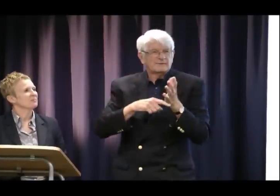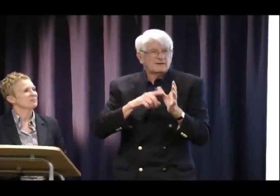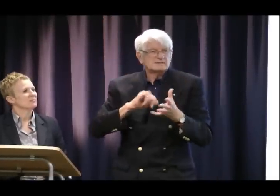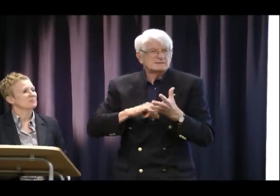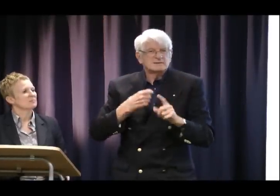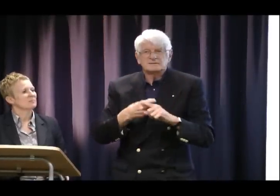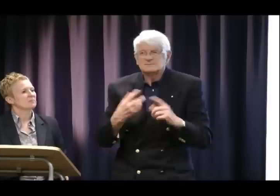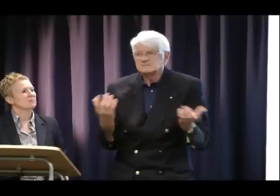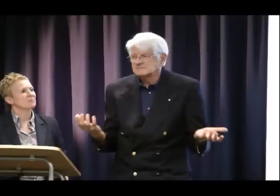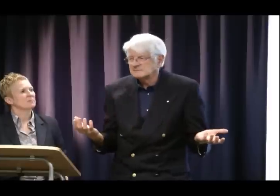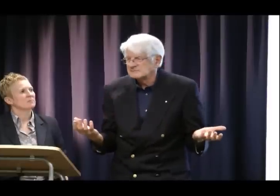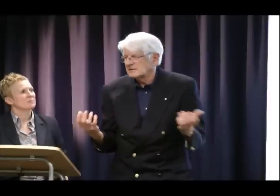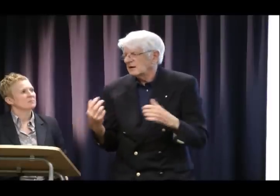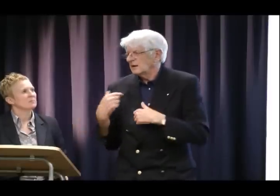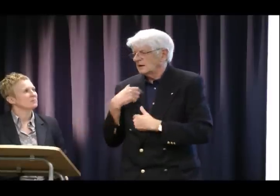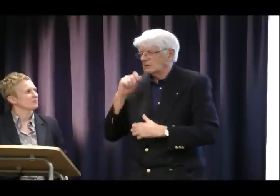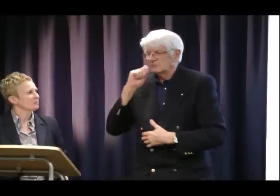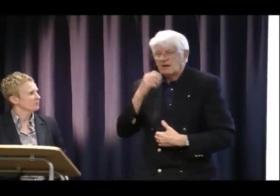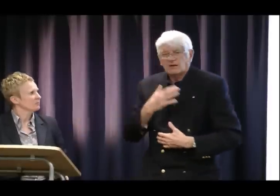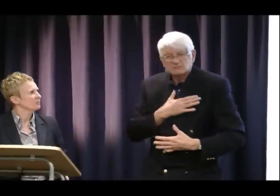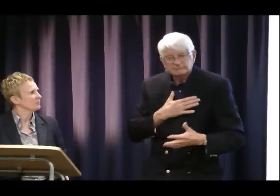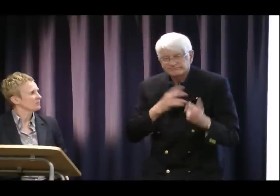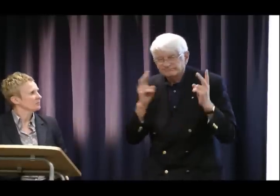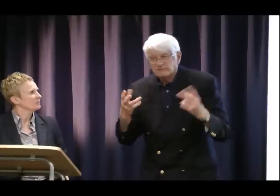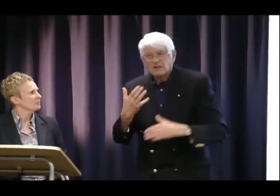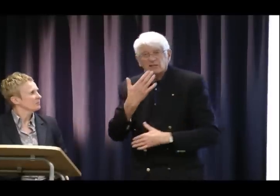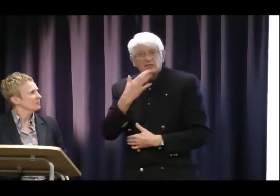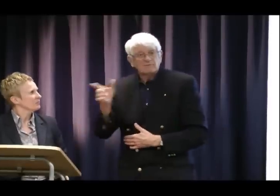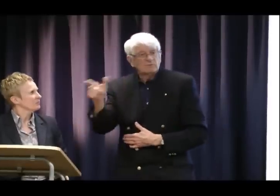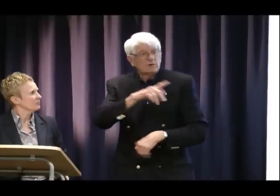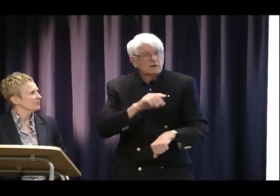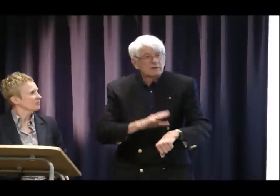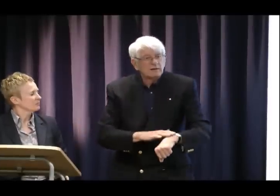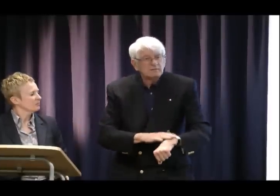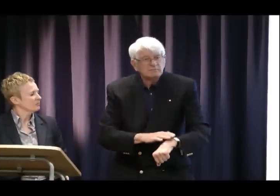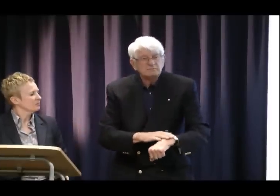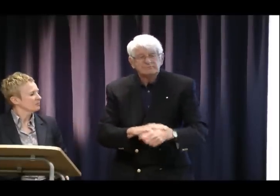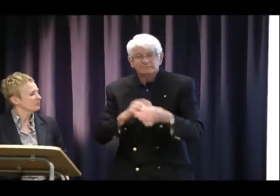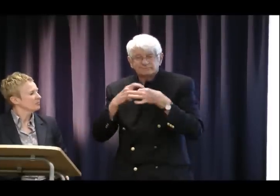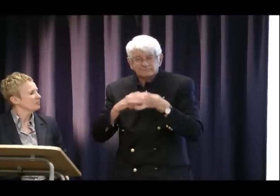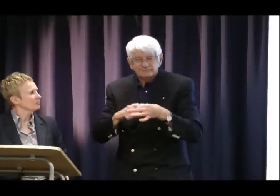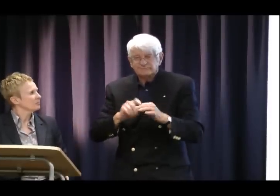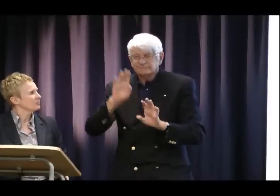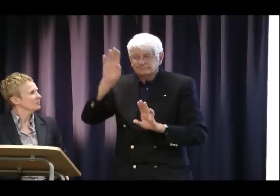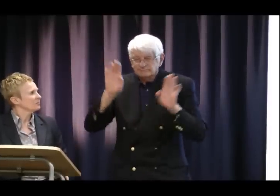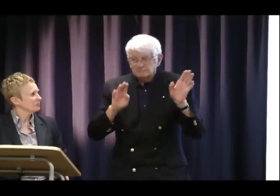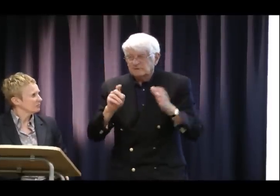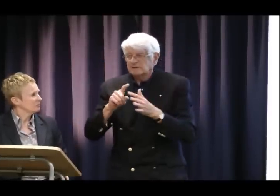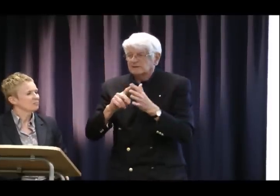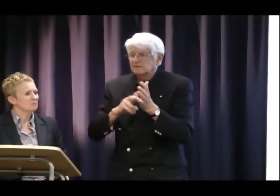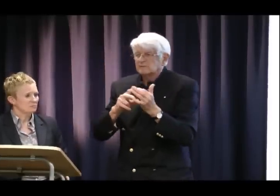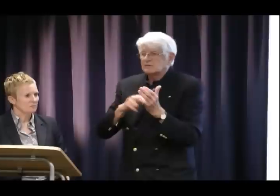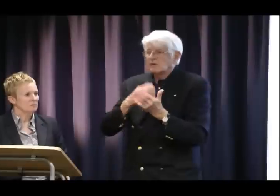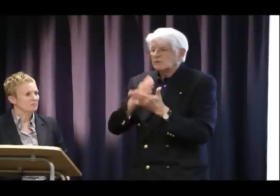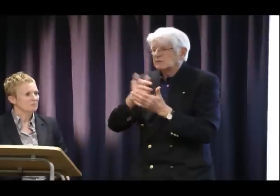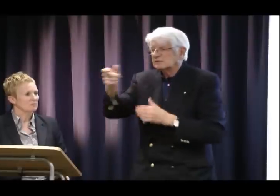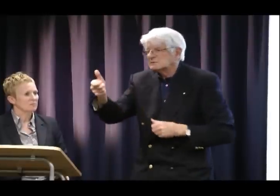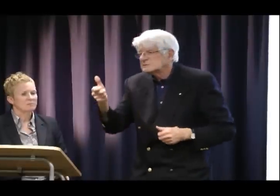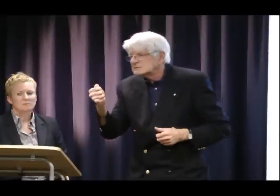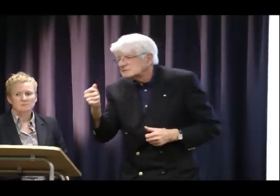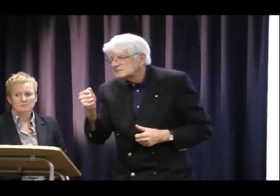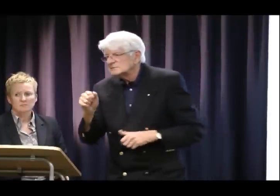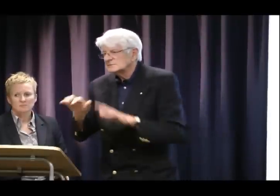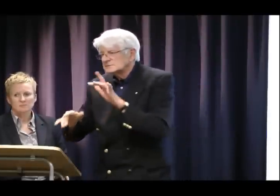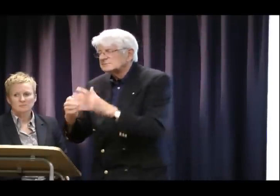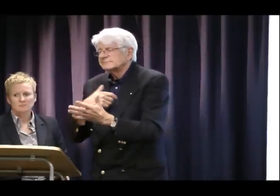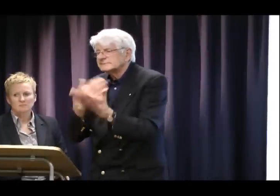And I know it's going to be an uphill task. I understand that, but I'd like to say to everybody, thank you for your time today and your